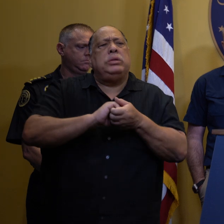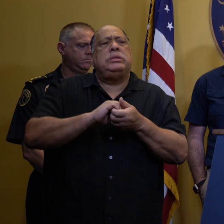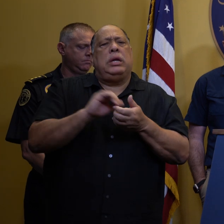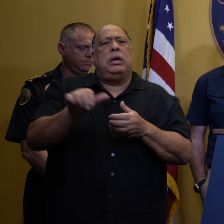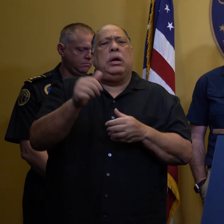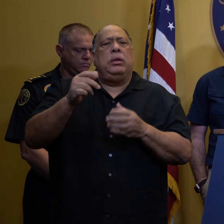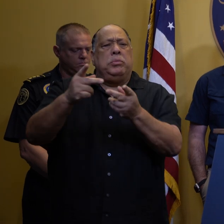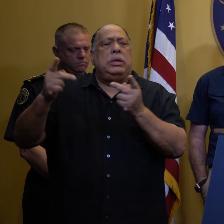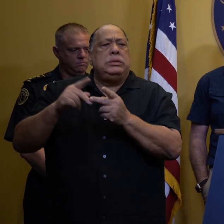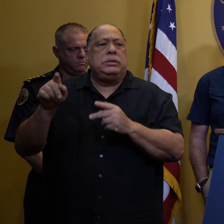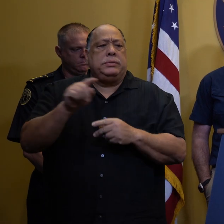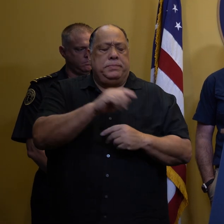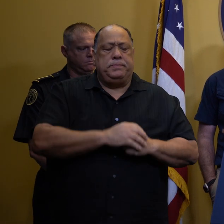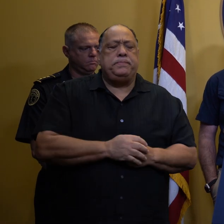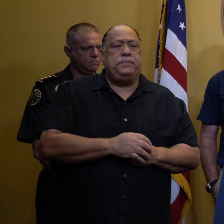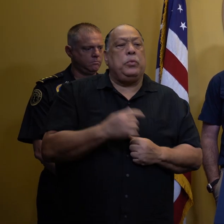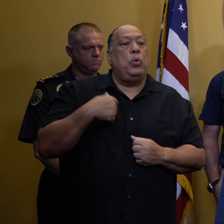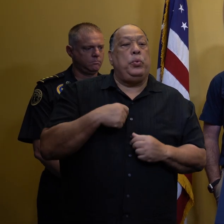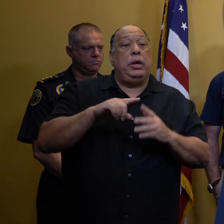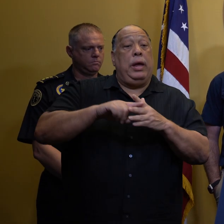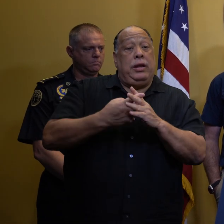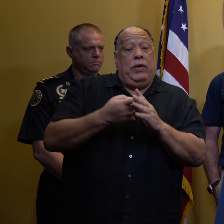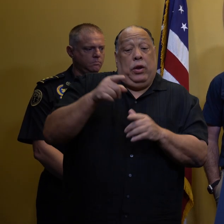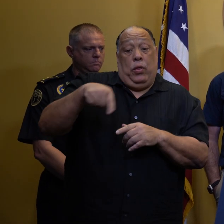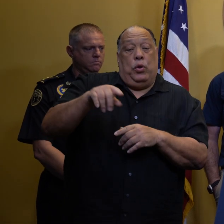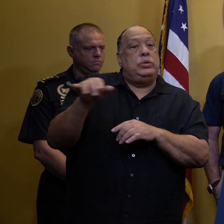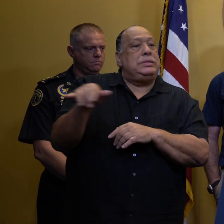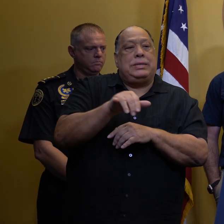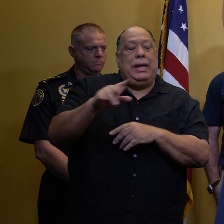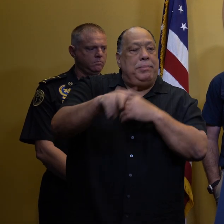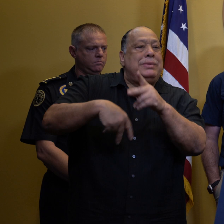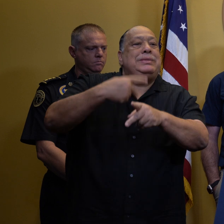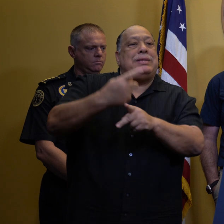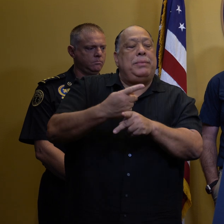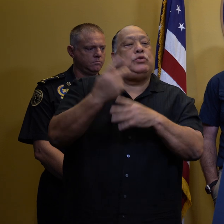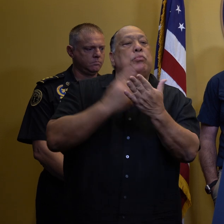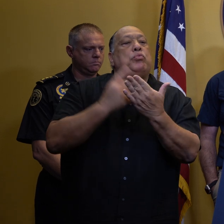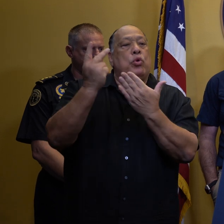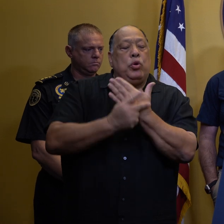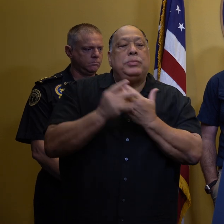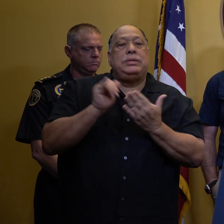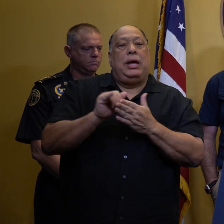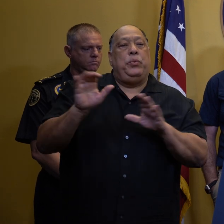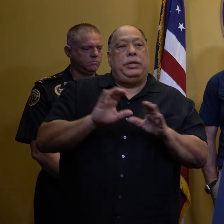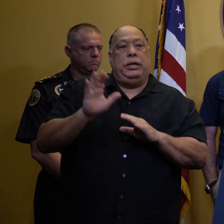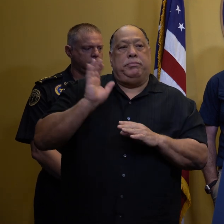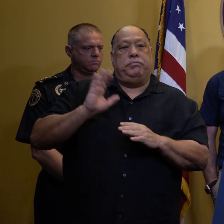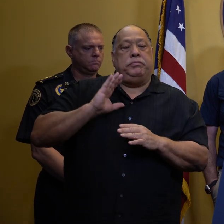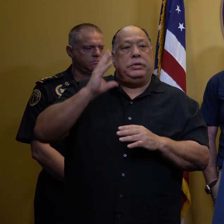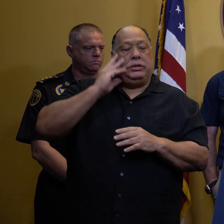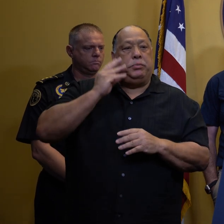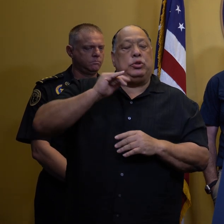like. We are activating those same types of programs that we did